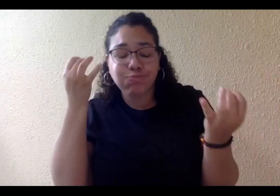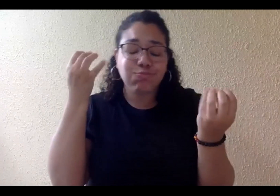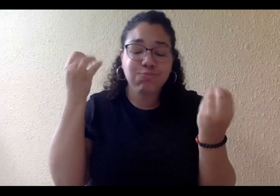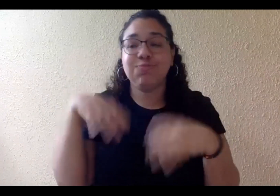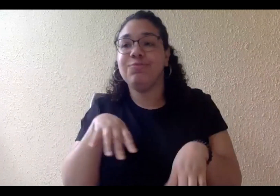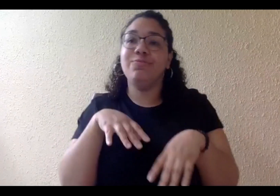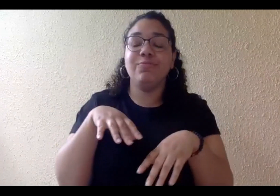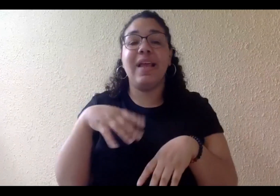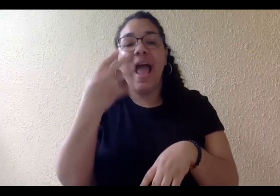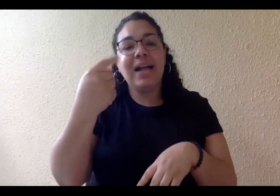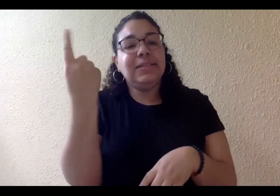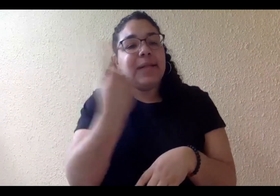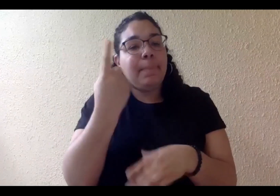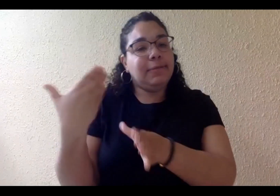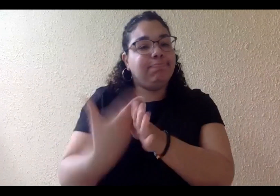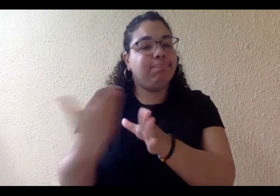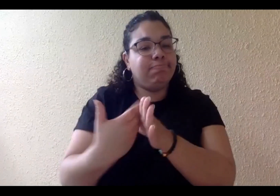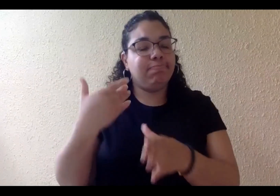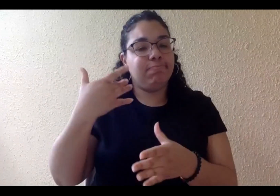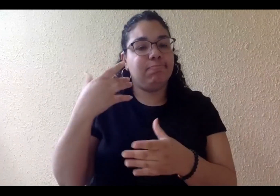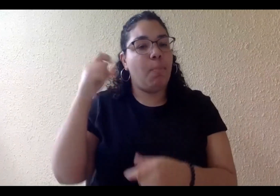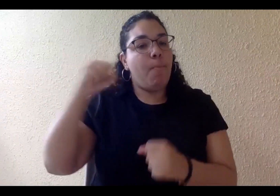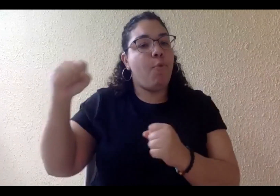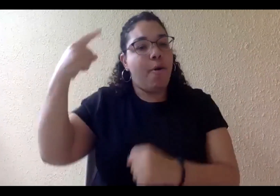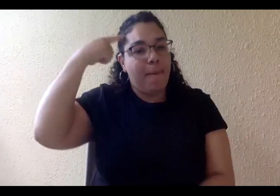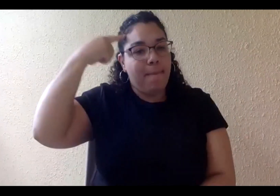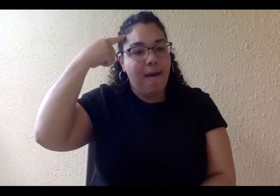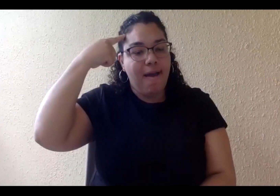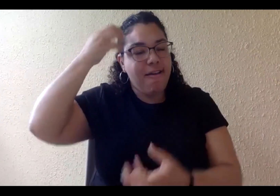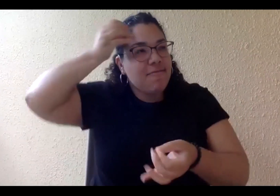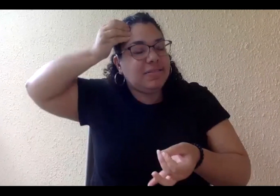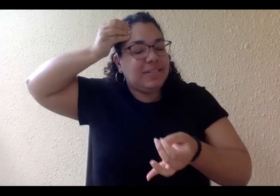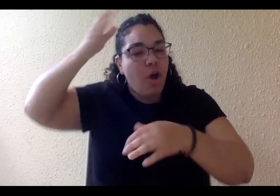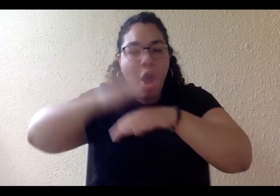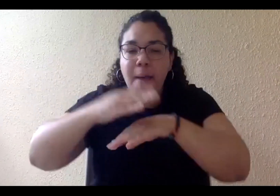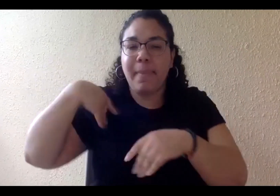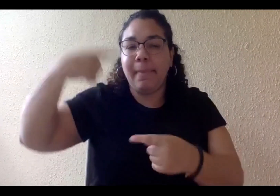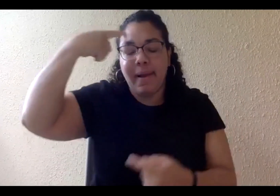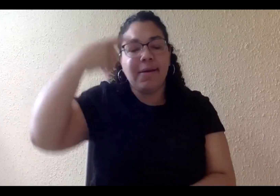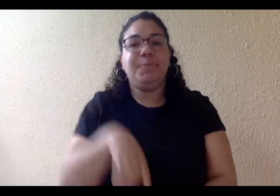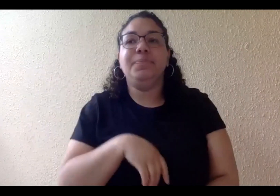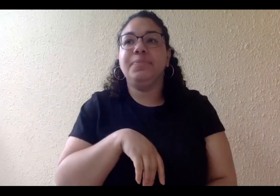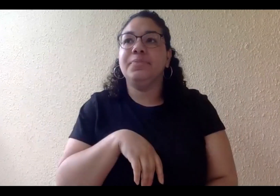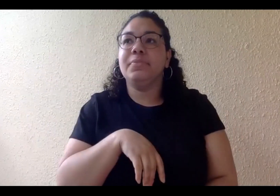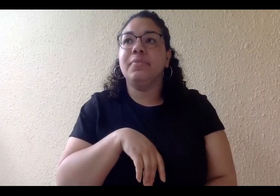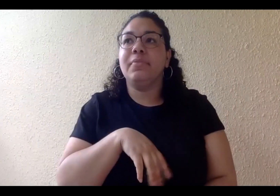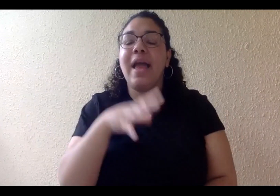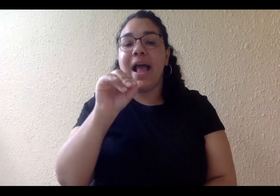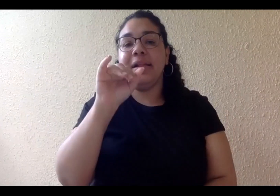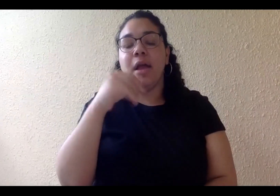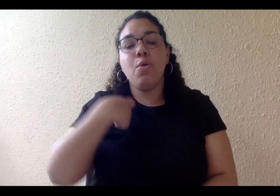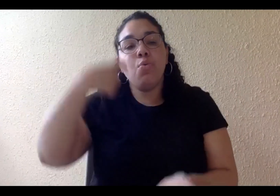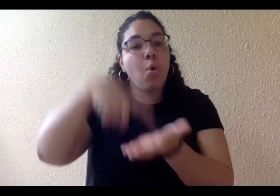was sitting on lunch break, just kind of pondering some things. And there was something that was really bothering me. I just couldn't get it off my mind.